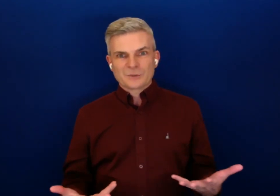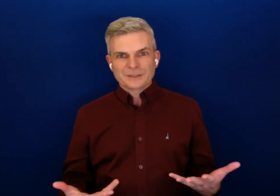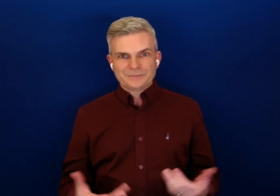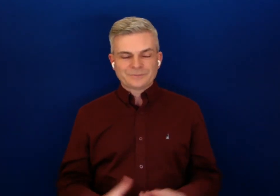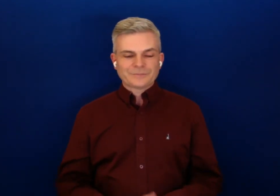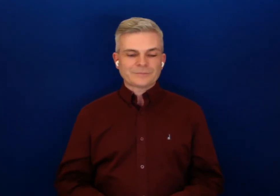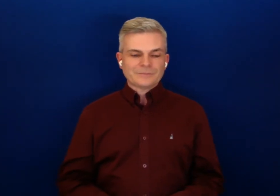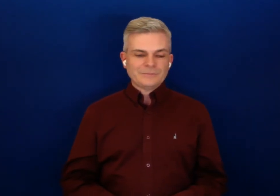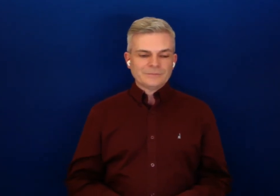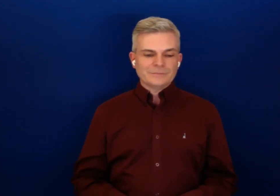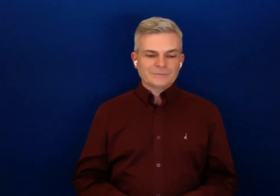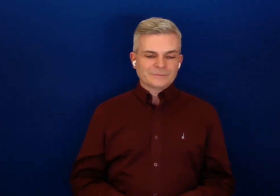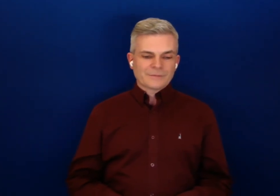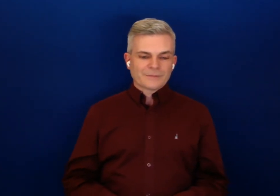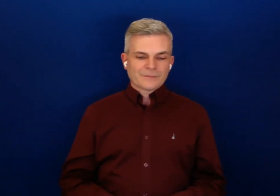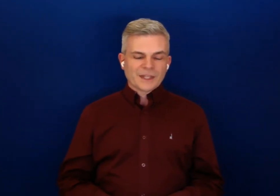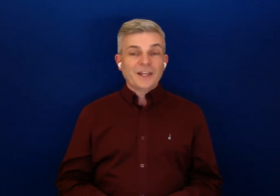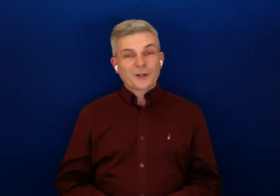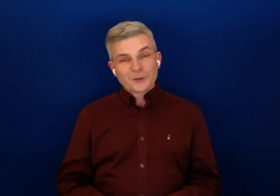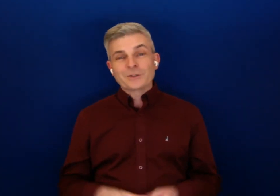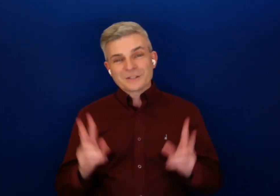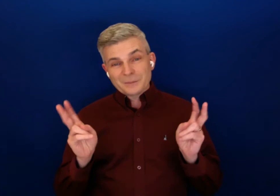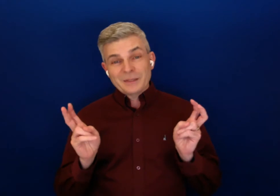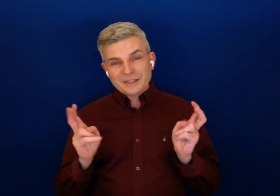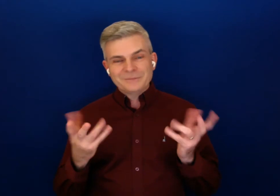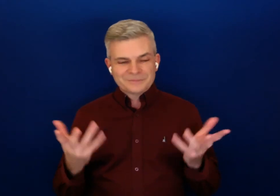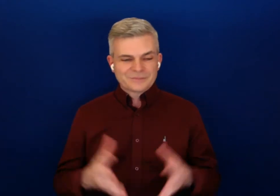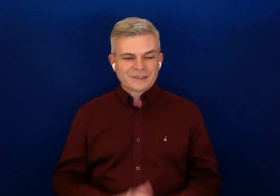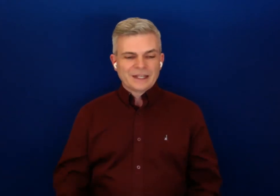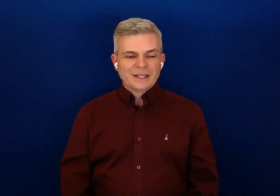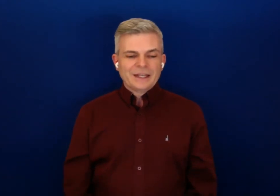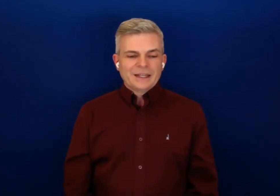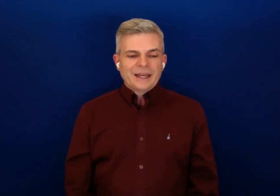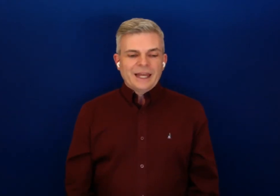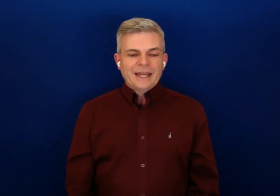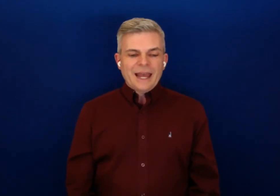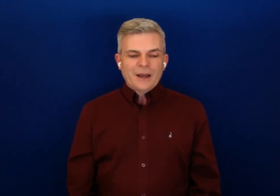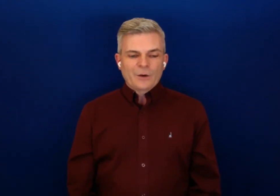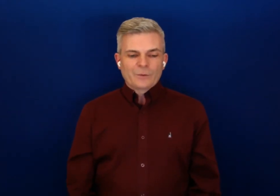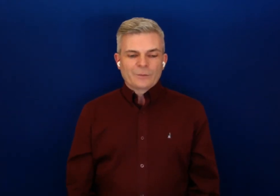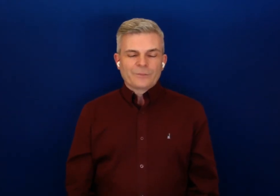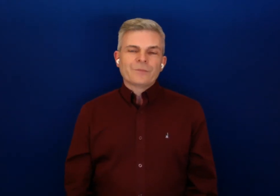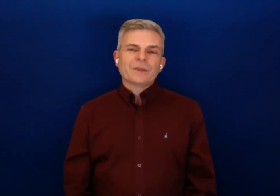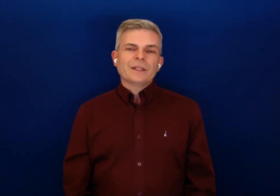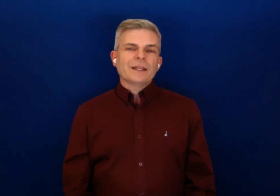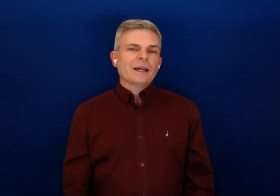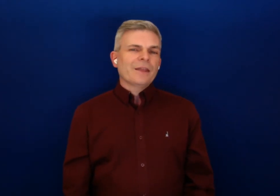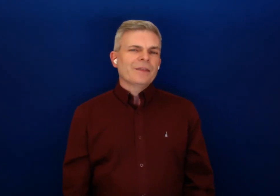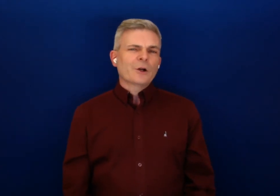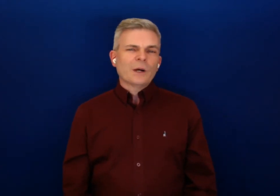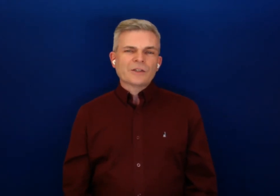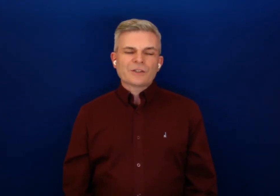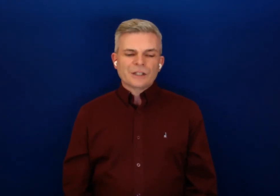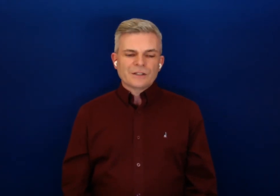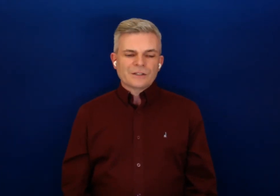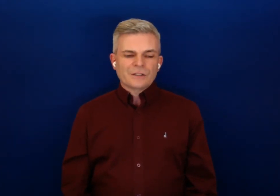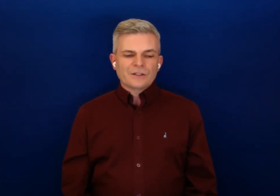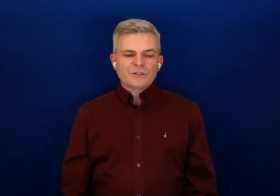one. In other words, the baby. Now, the question is,